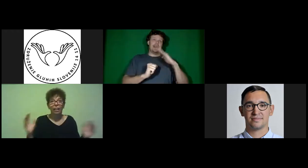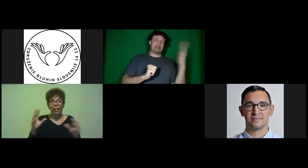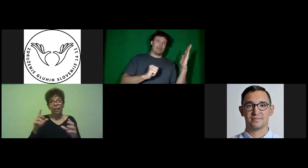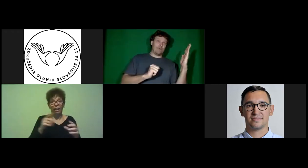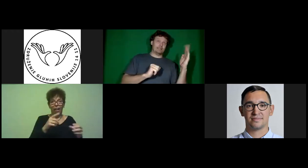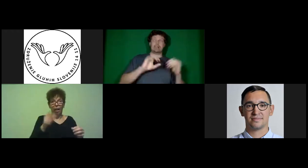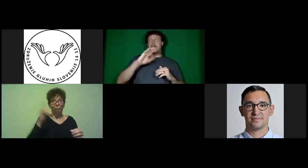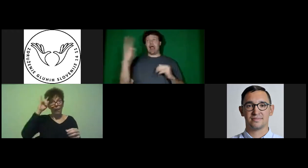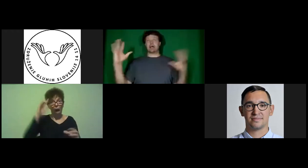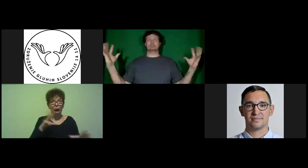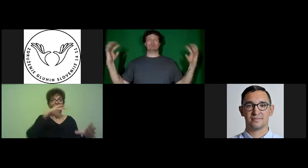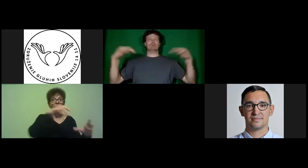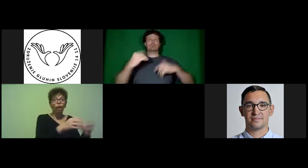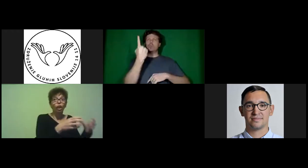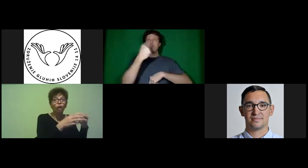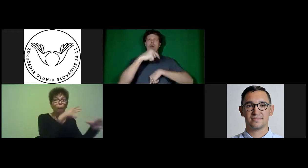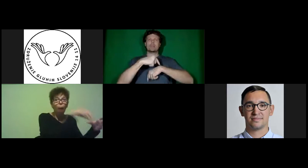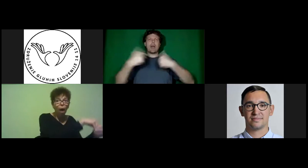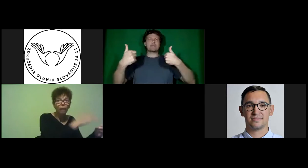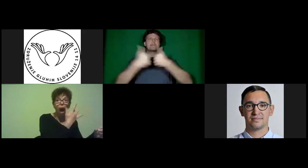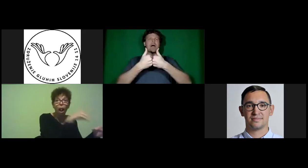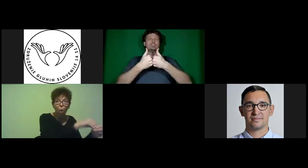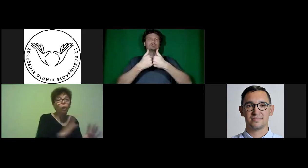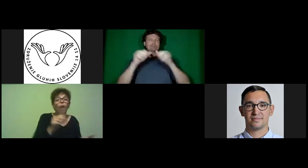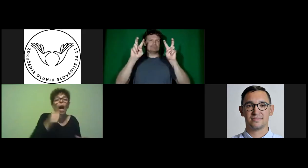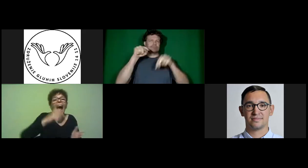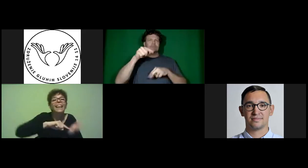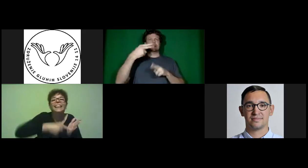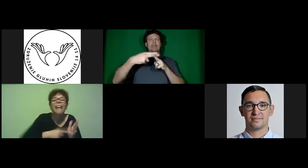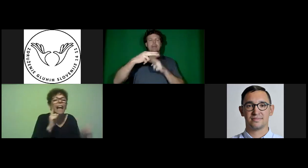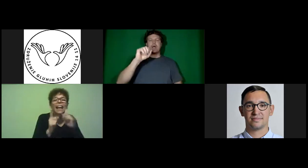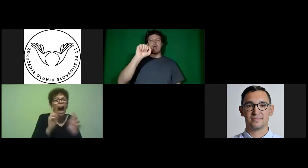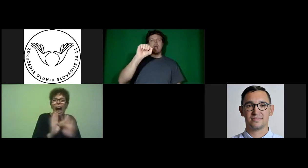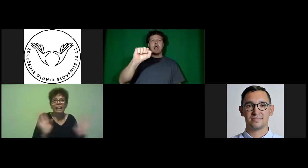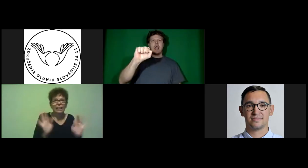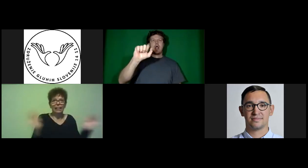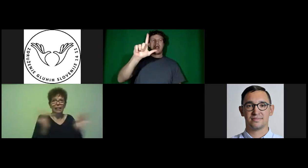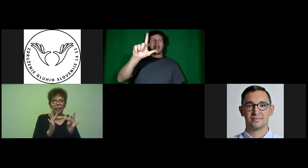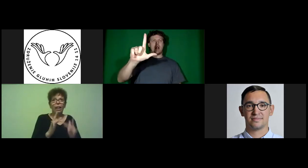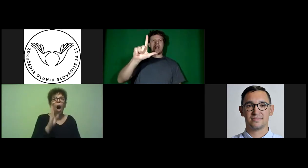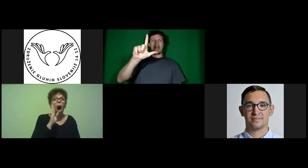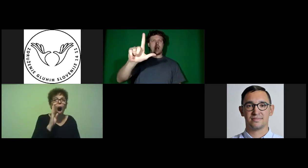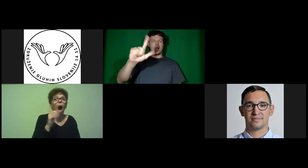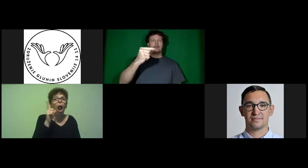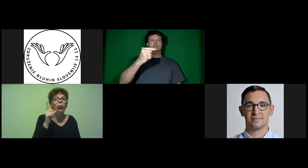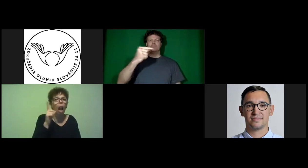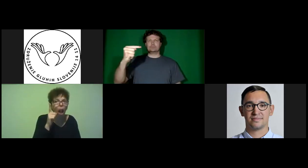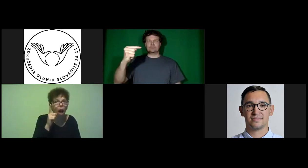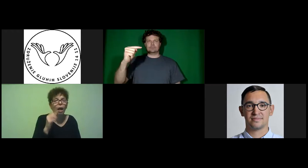to compete in the East and West Slovenian Blessed Player Competition.